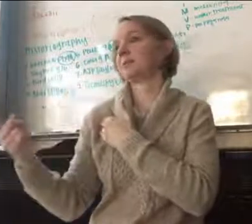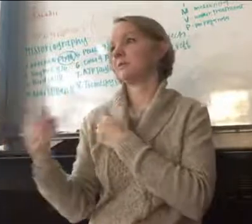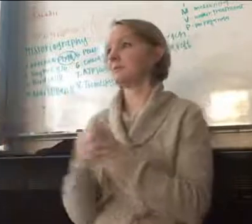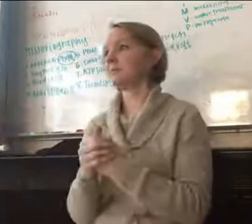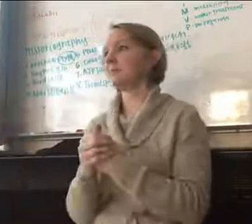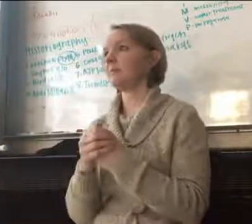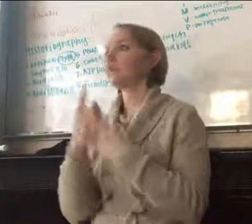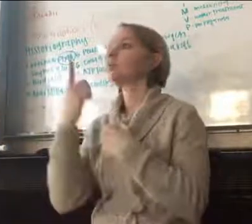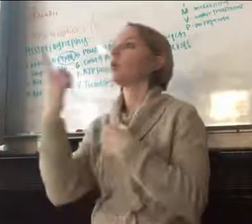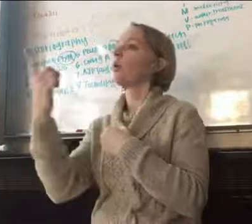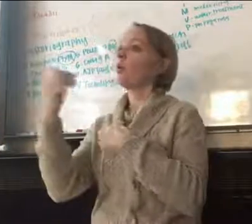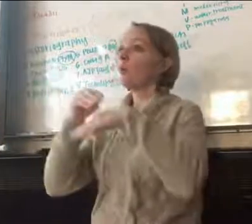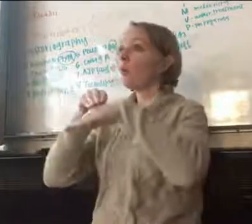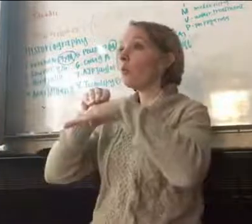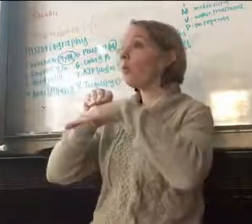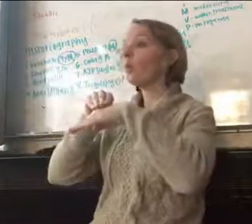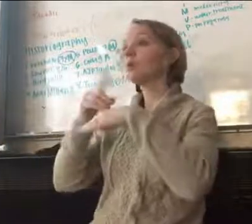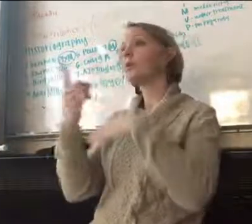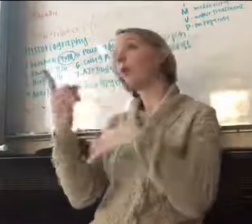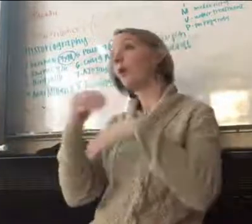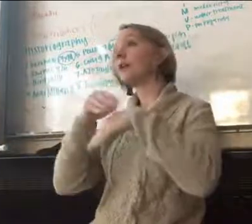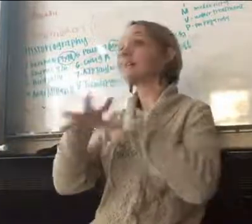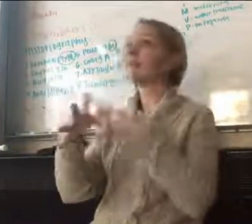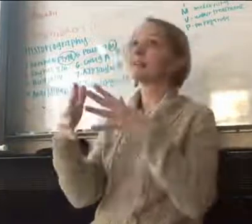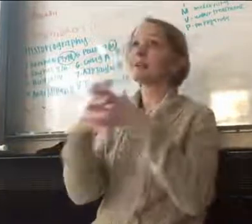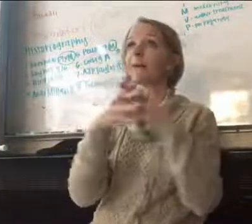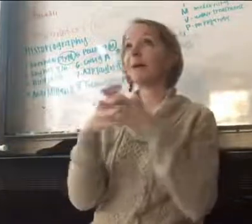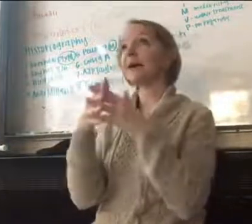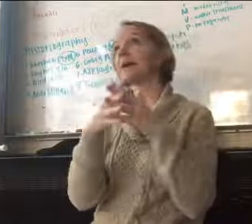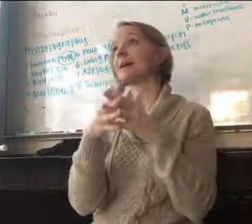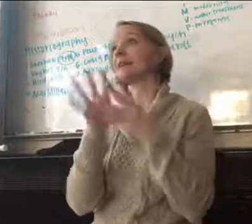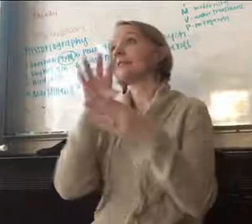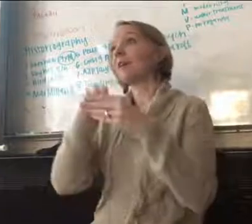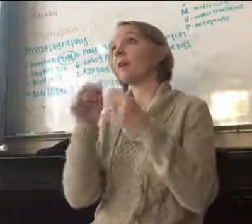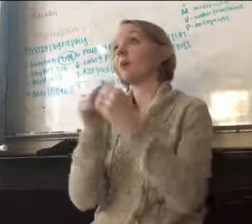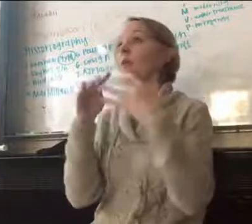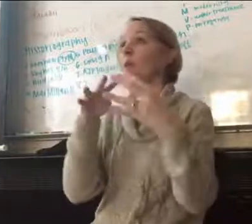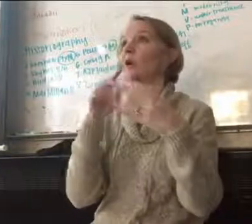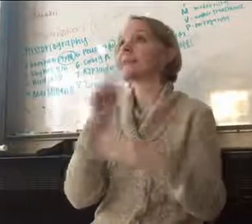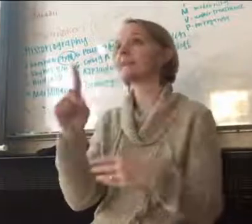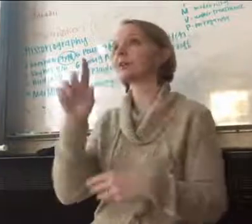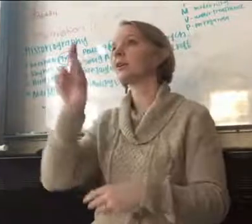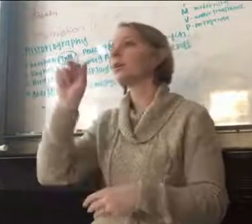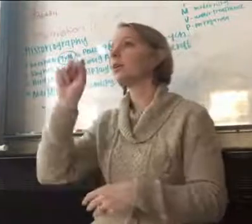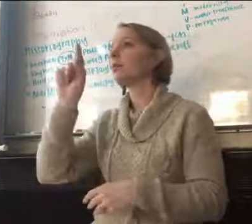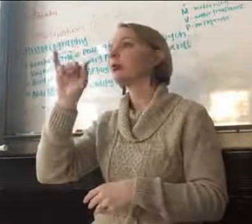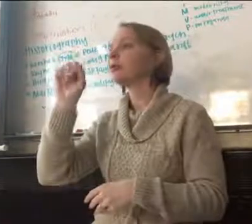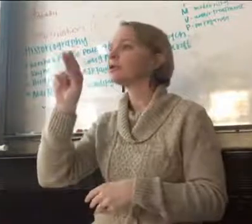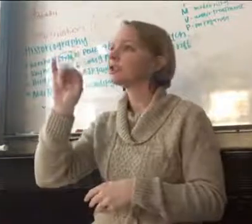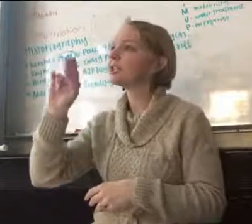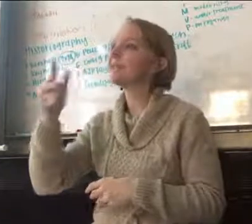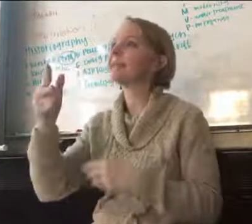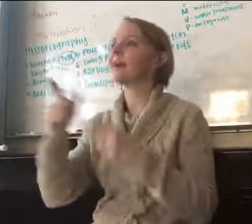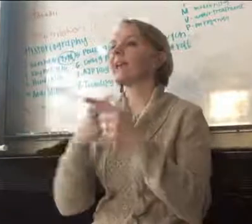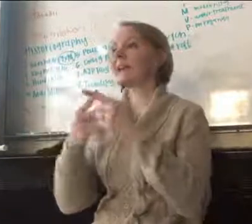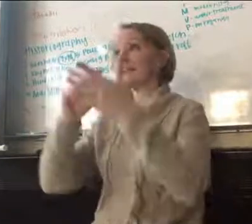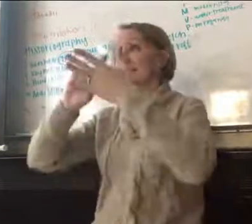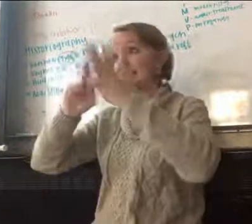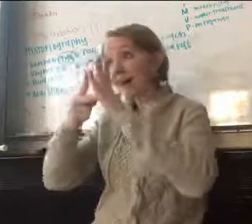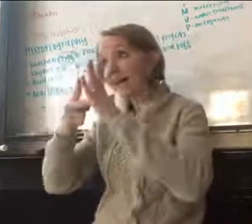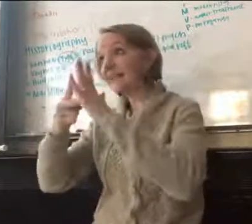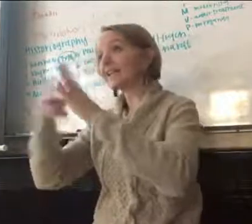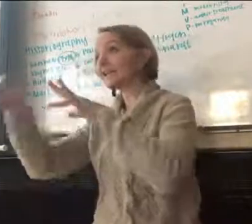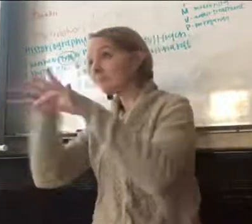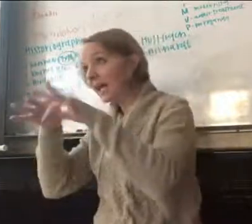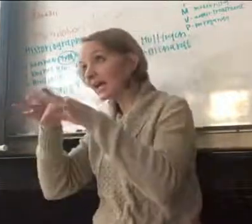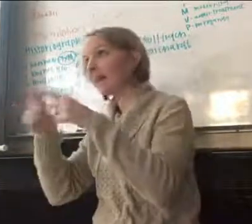one effect of America's involvement in the war was rationing. And then the next one is define and explain, and then you